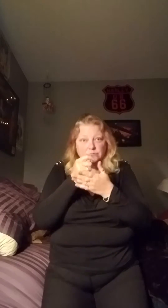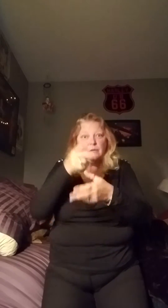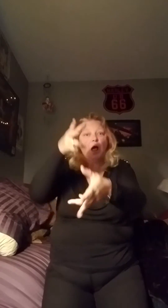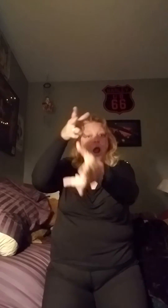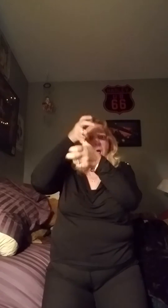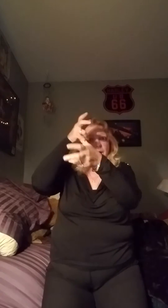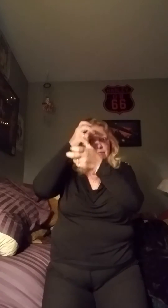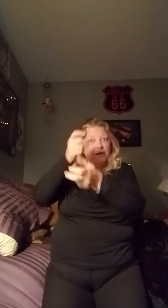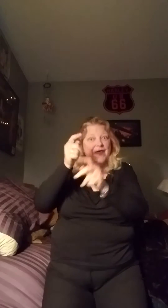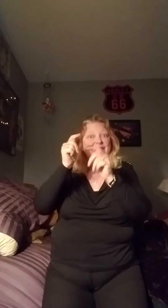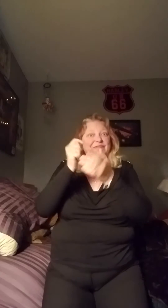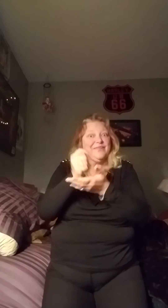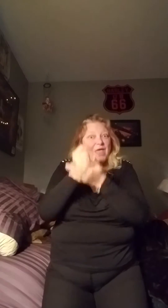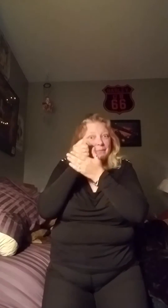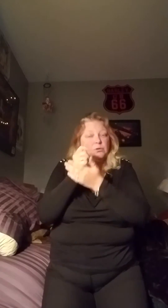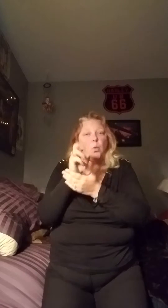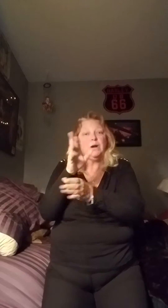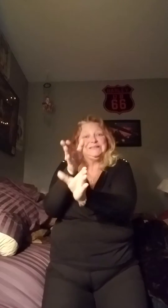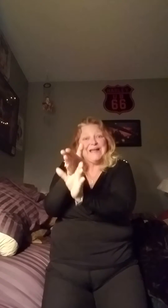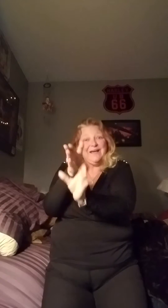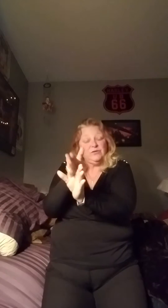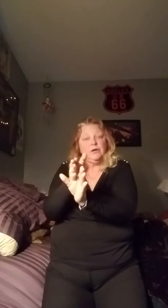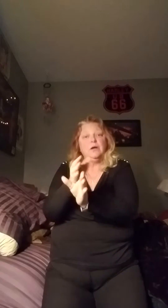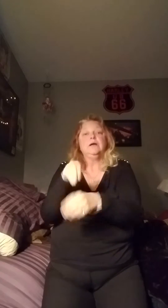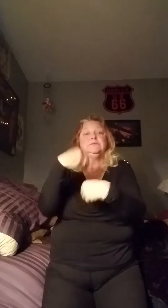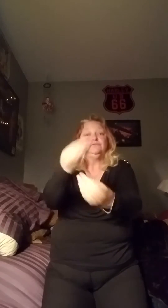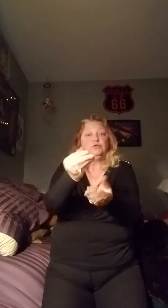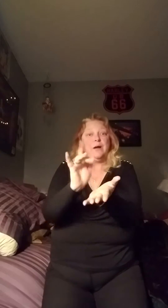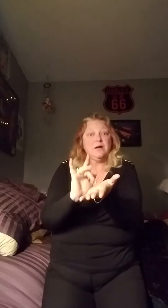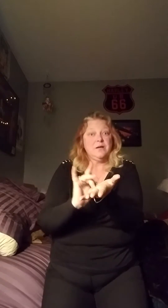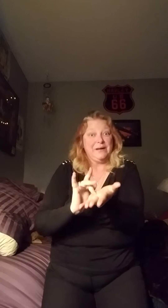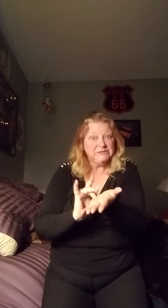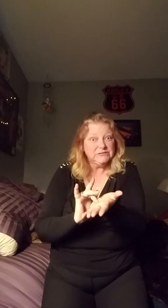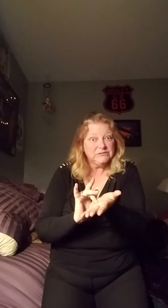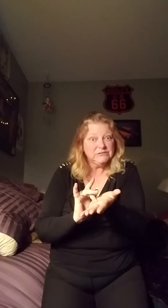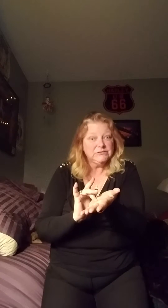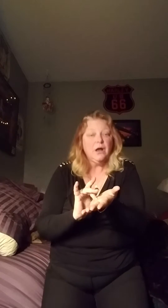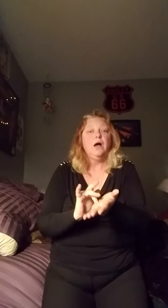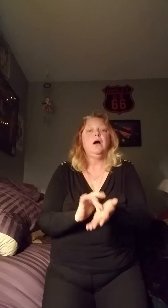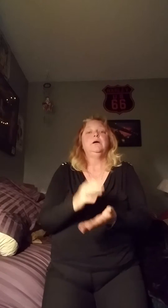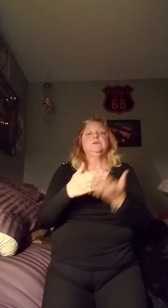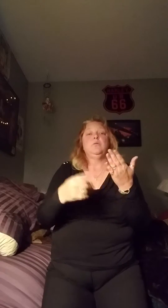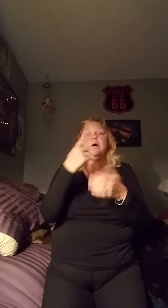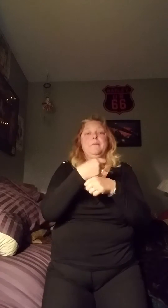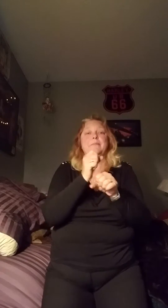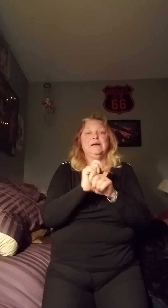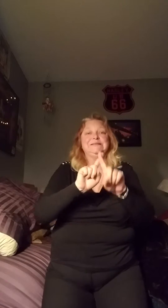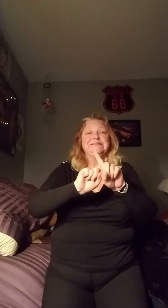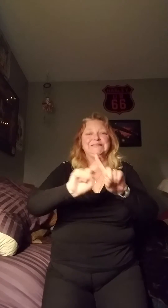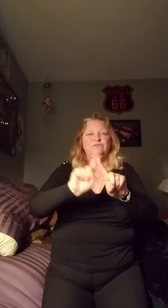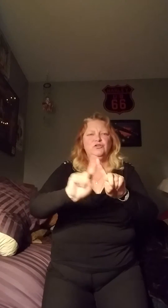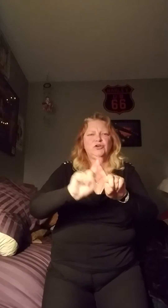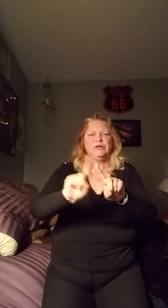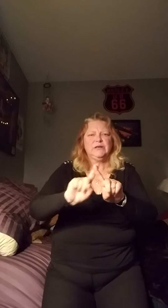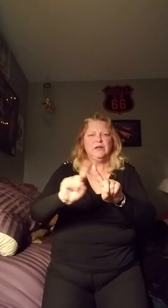a psychiatrist who prescribes you medication, or someone who makes you go through different exercises or keeps a journal,